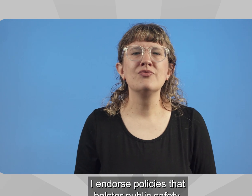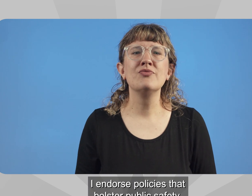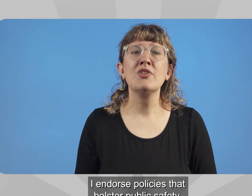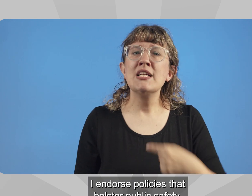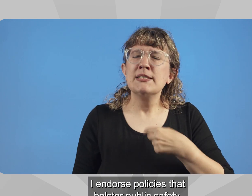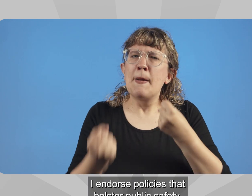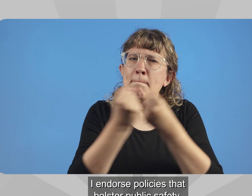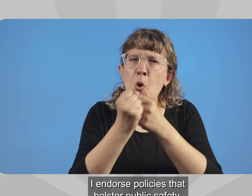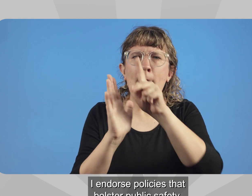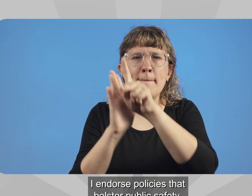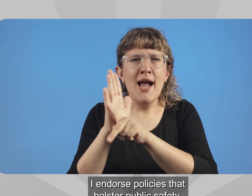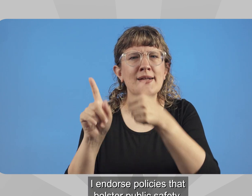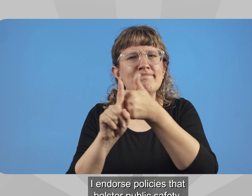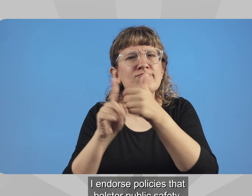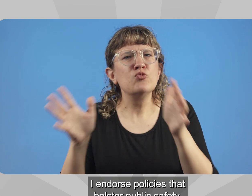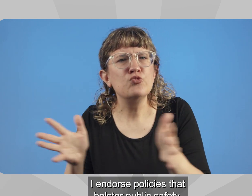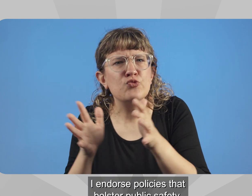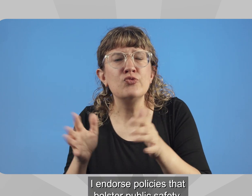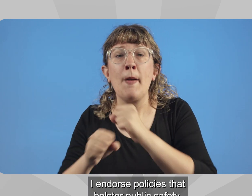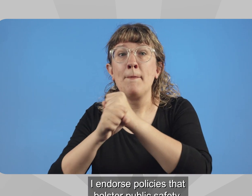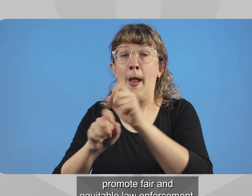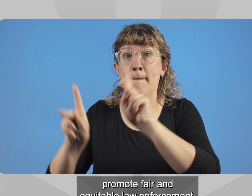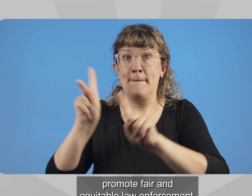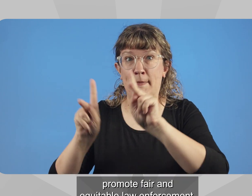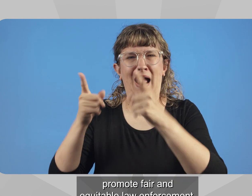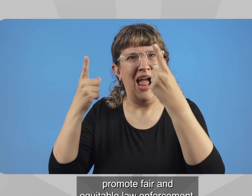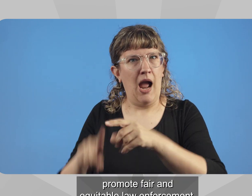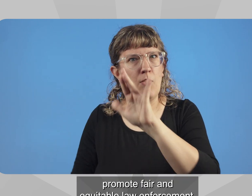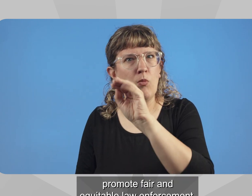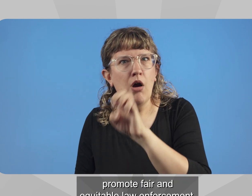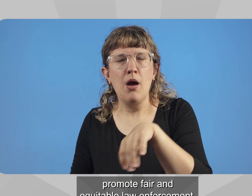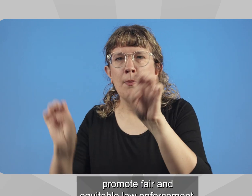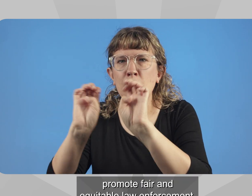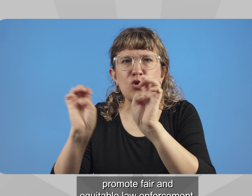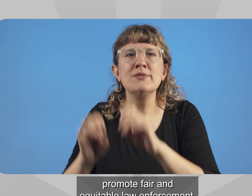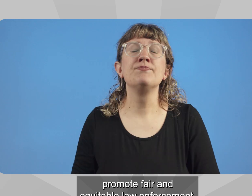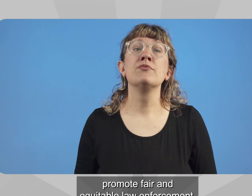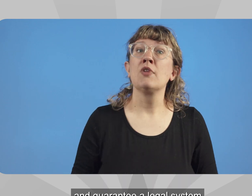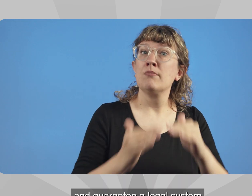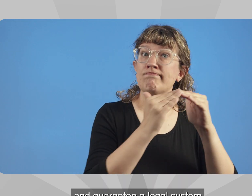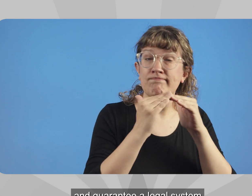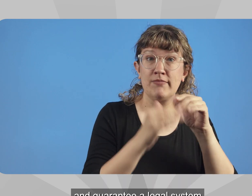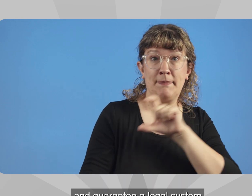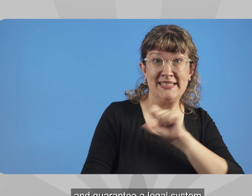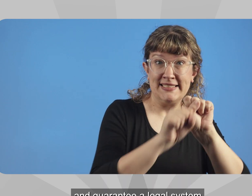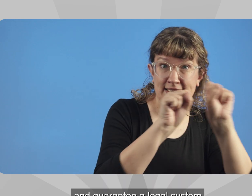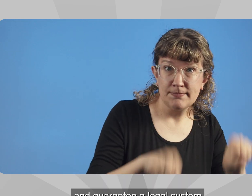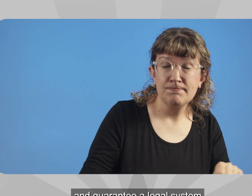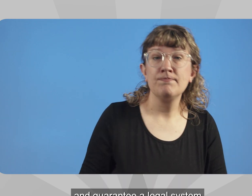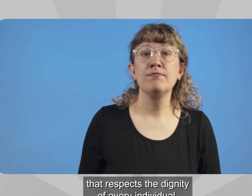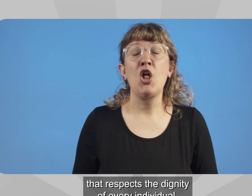I endorse policies that bolster public safety, promote fair and equitable law enforcement, and guarantee a